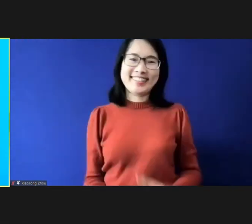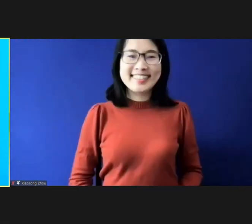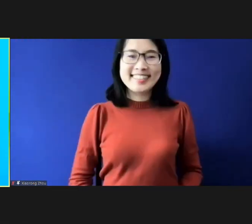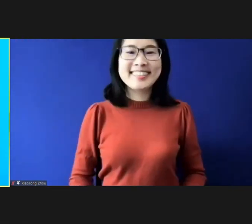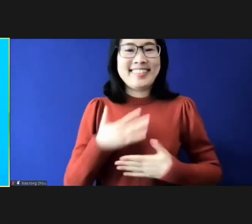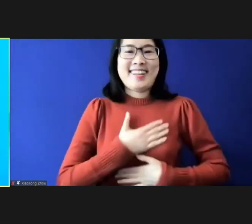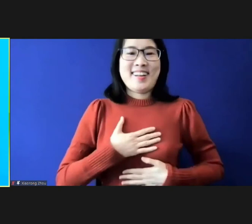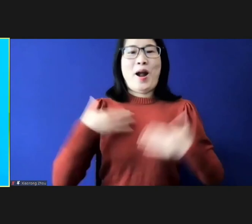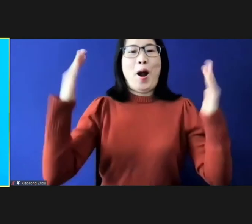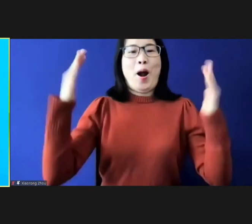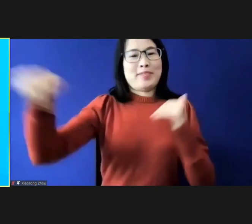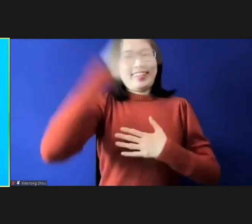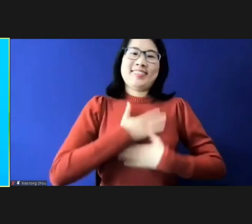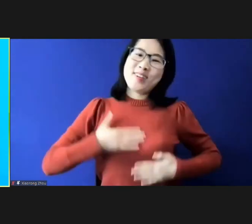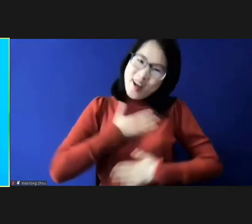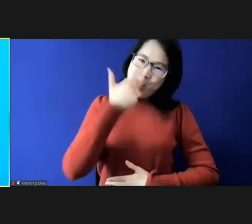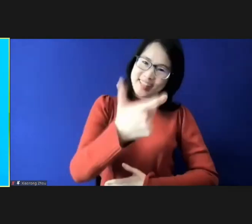Thank you so much for joining.